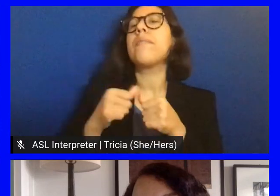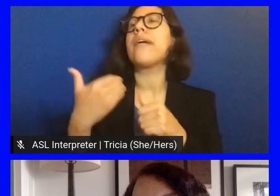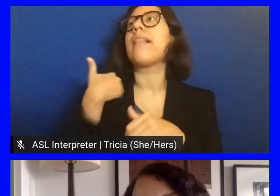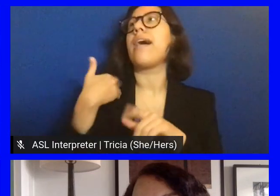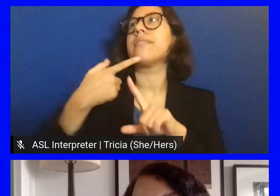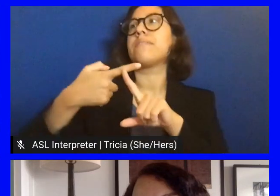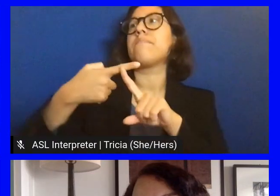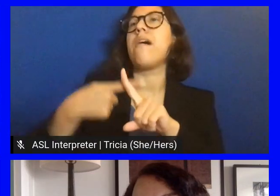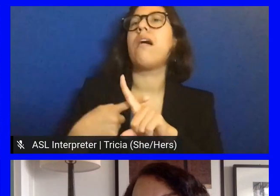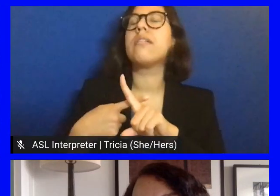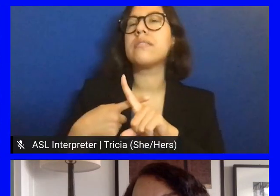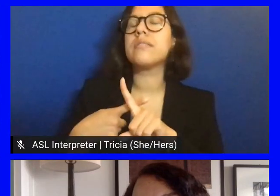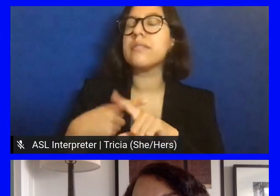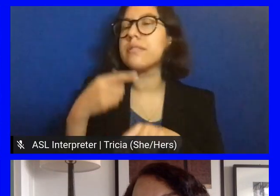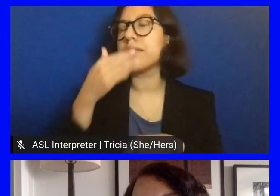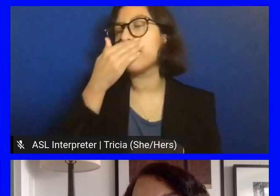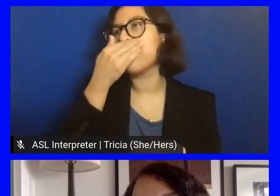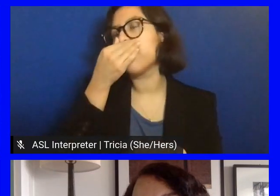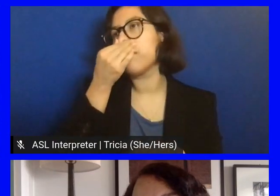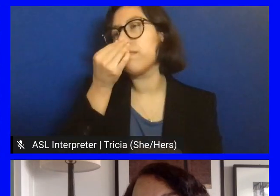months have been